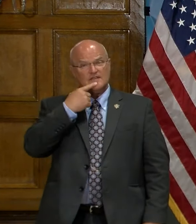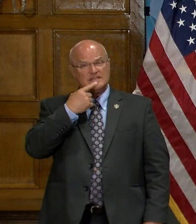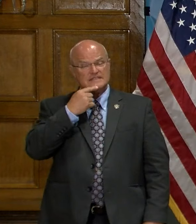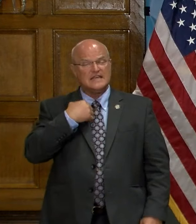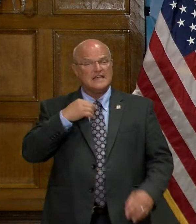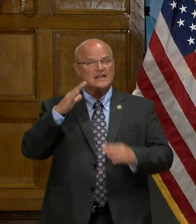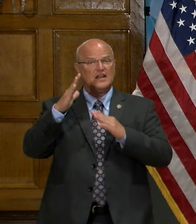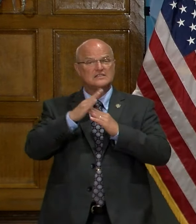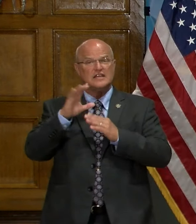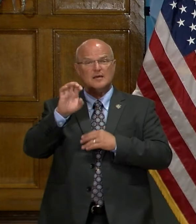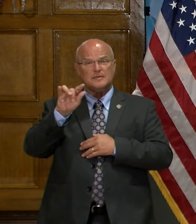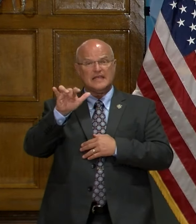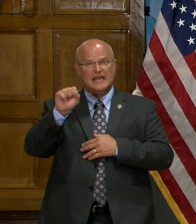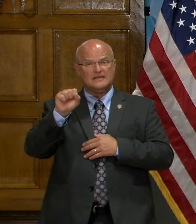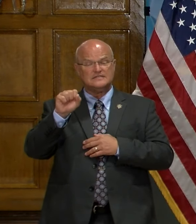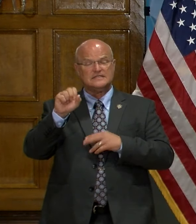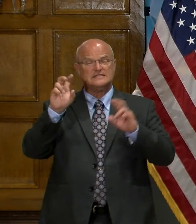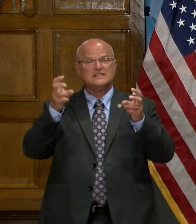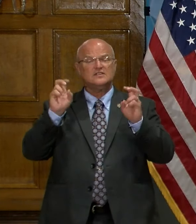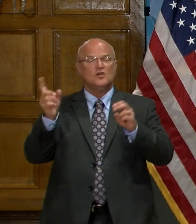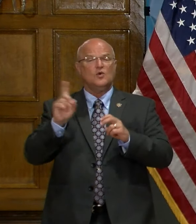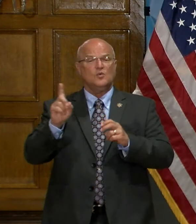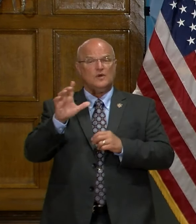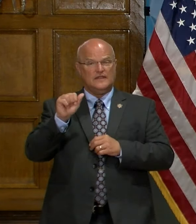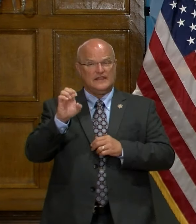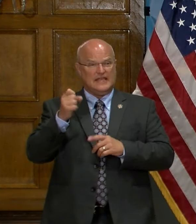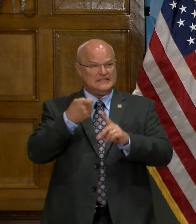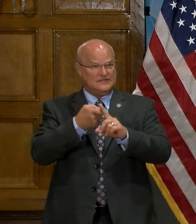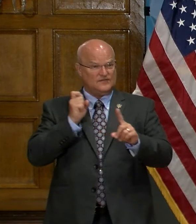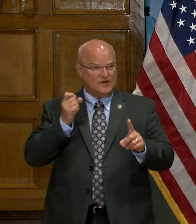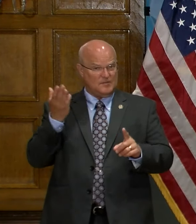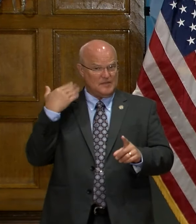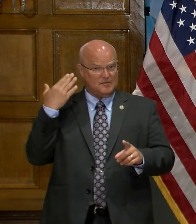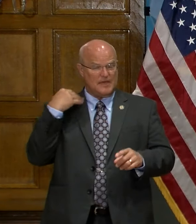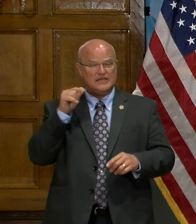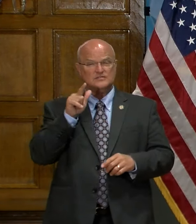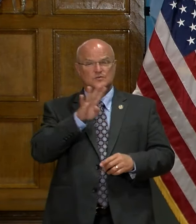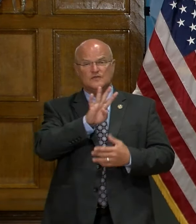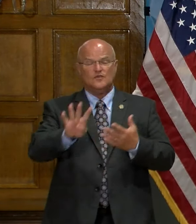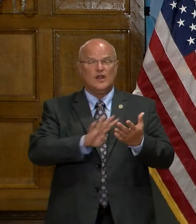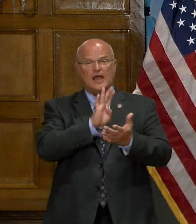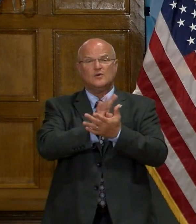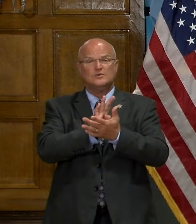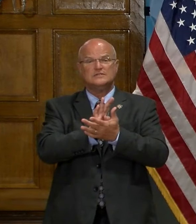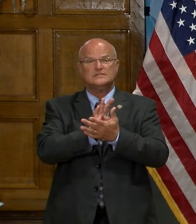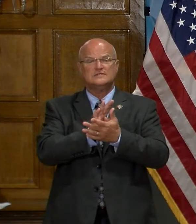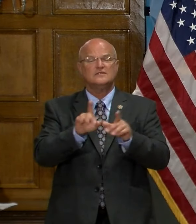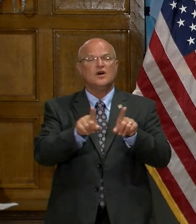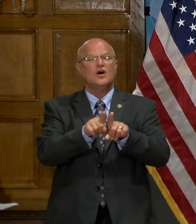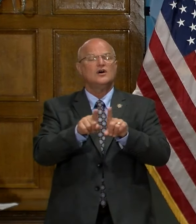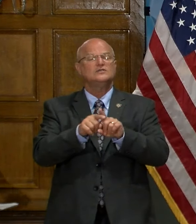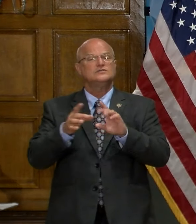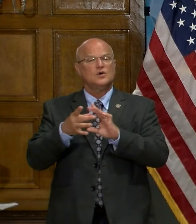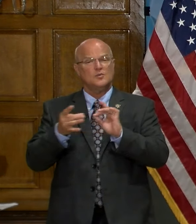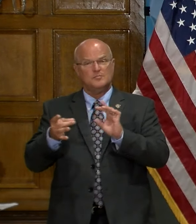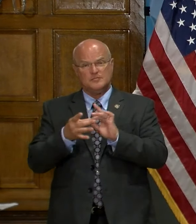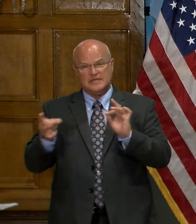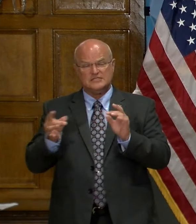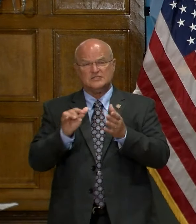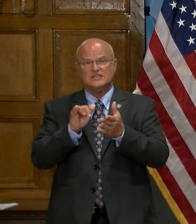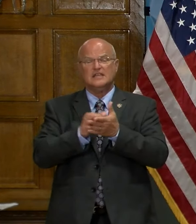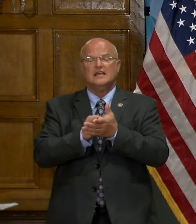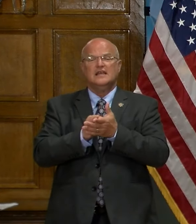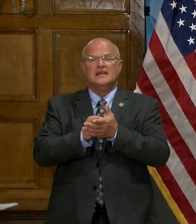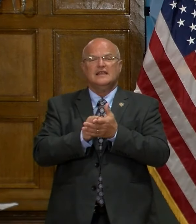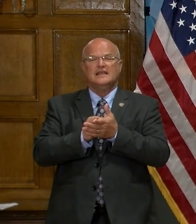mentioned our top counties in terms of where cases have come from in the last 24 hours. He's also mentioned